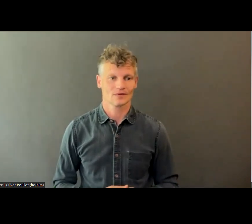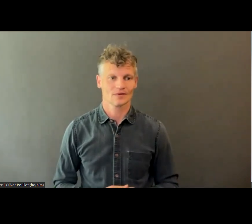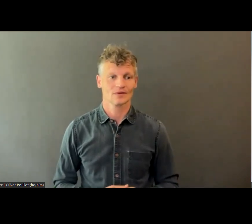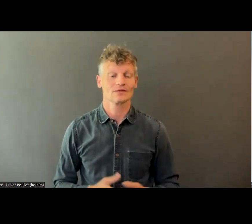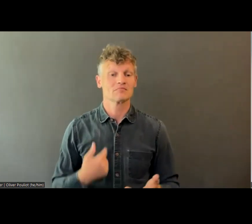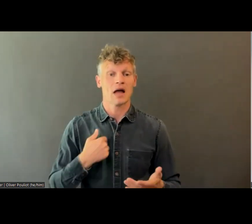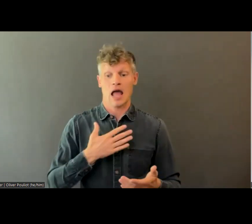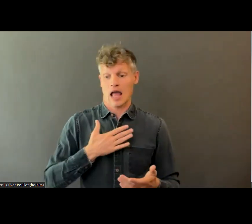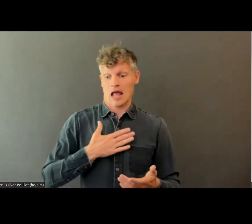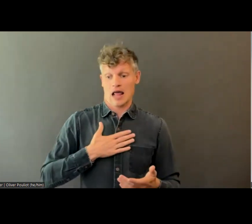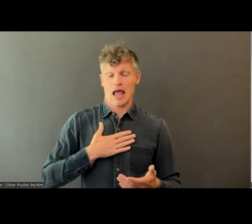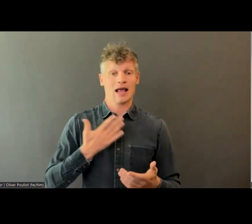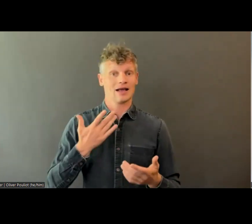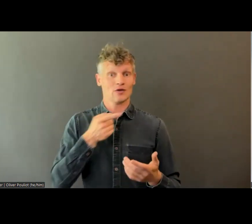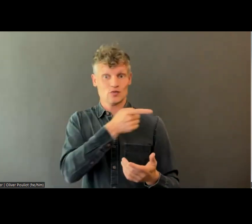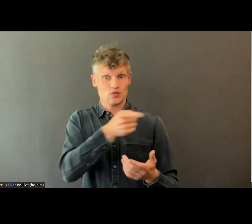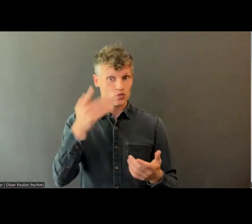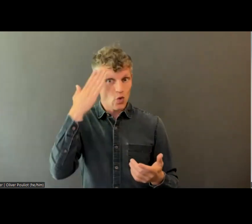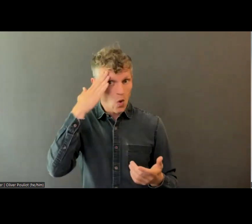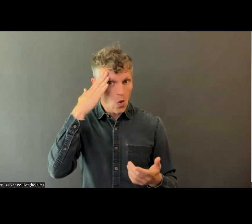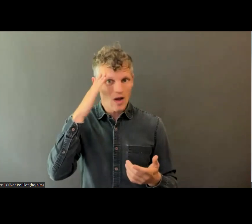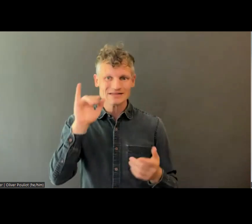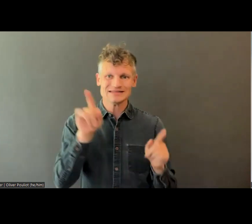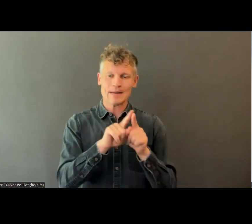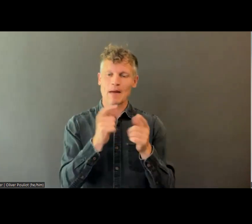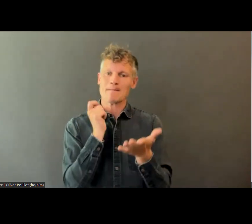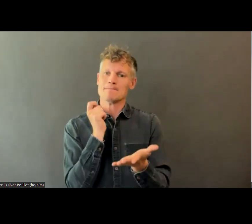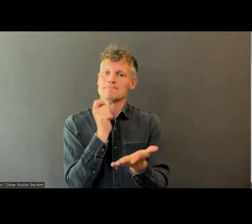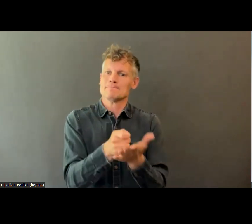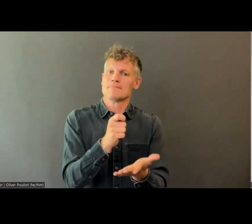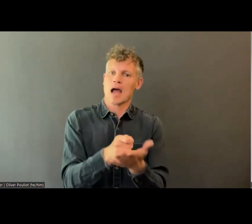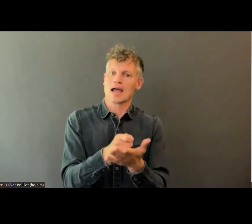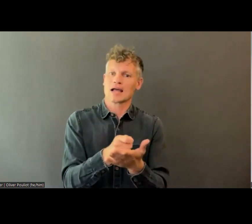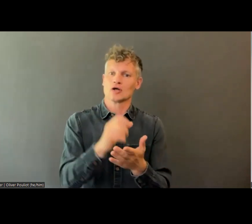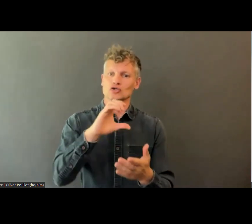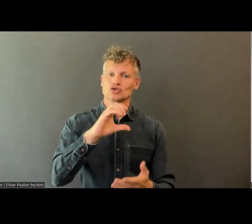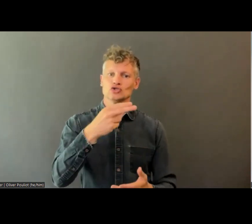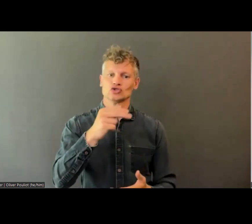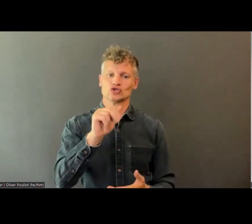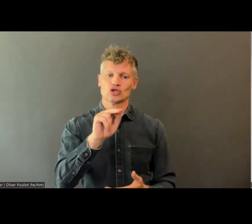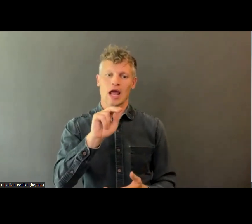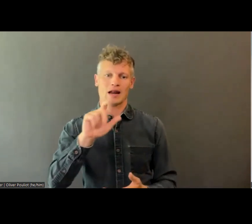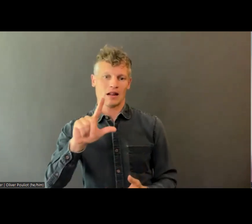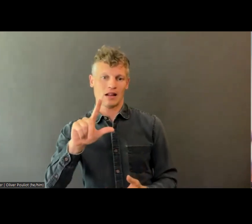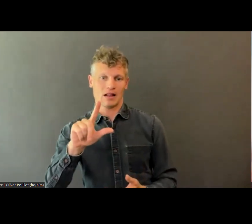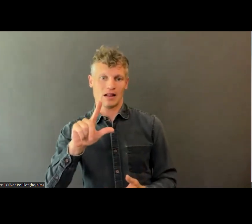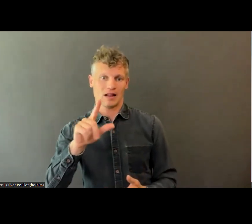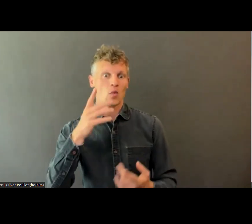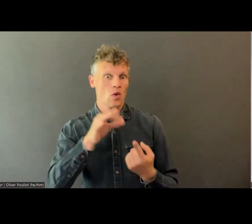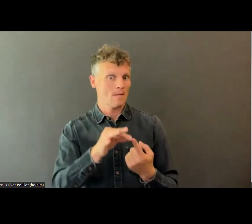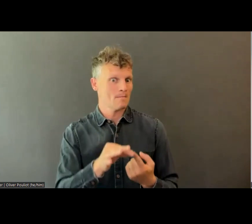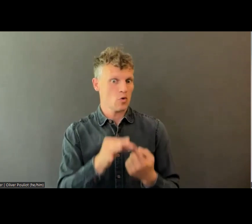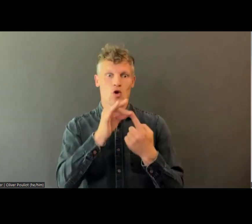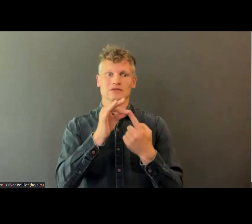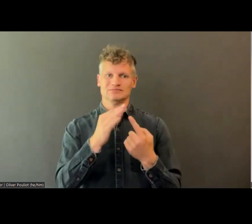evaluating CVs, or in some cases videos of people who are answering questions. And we're very acutely